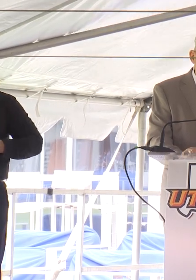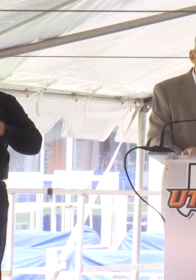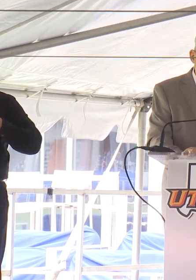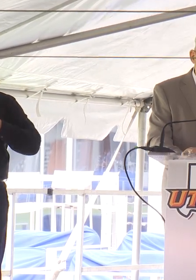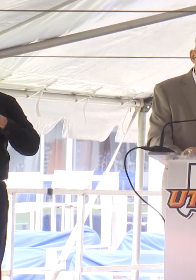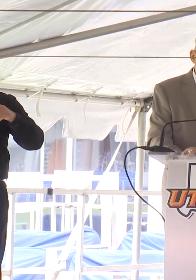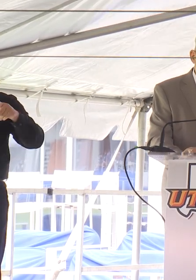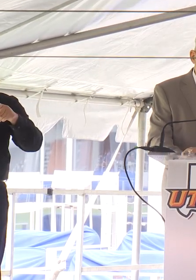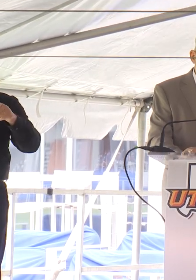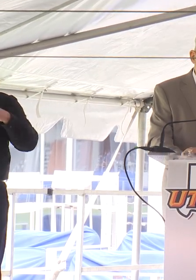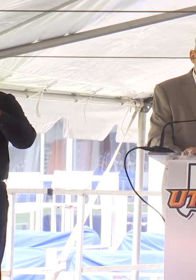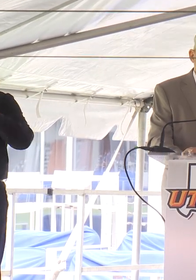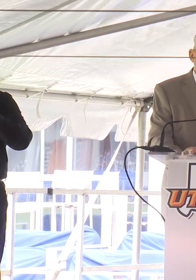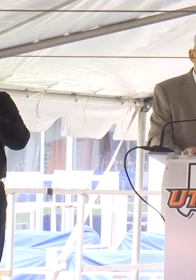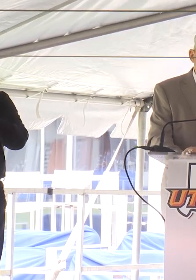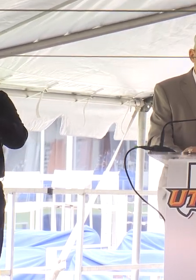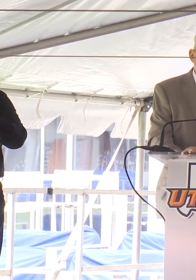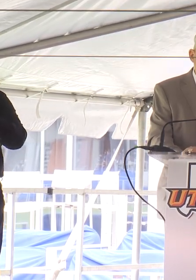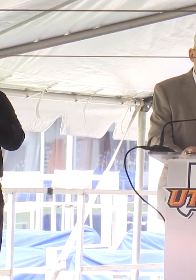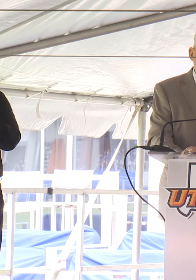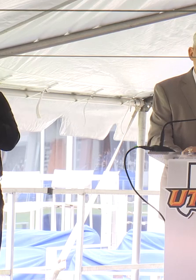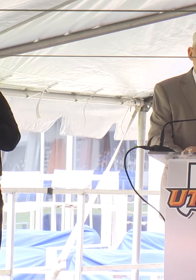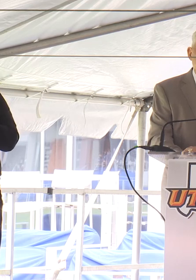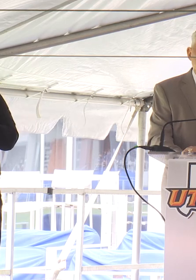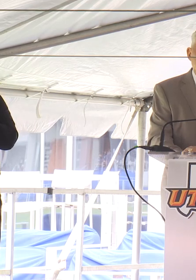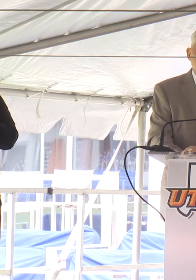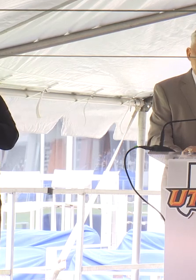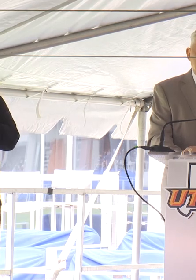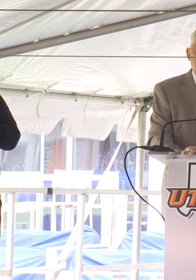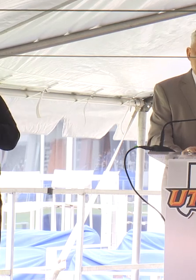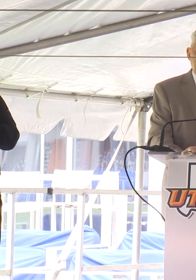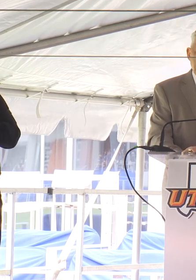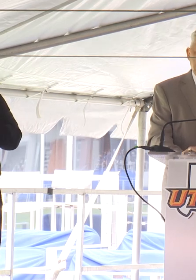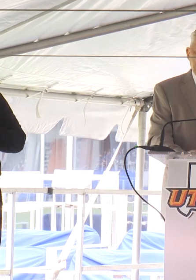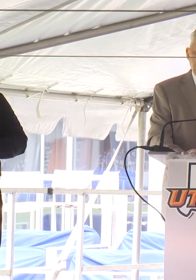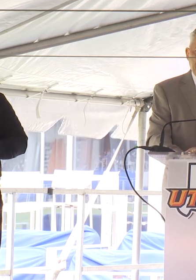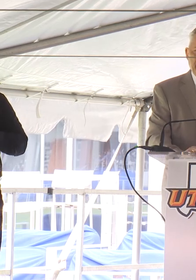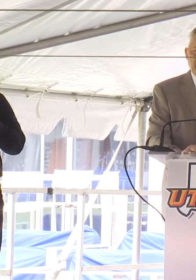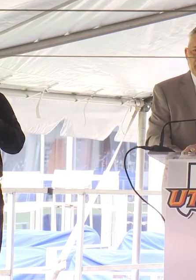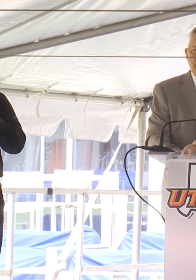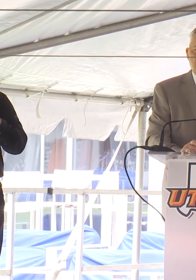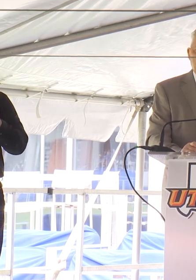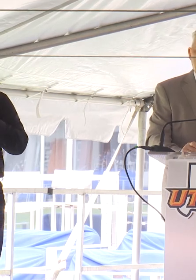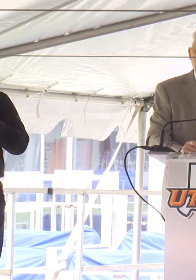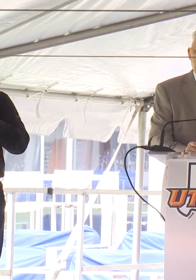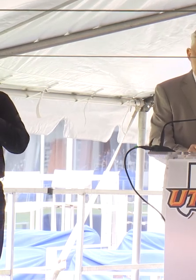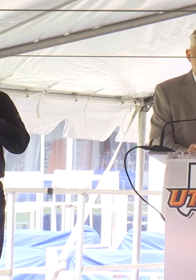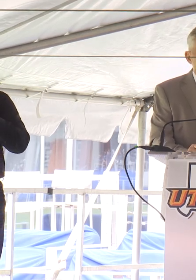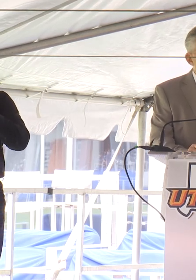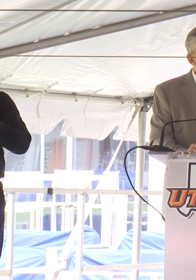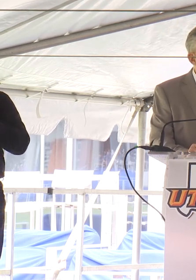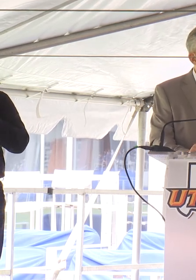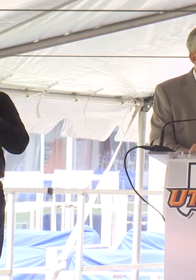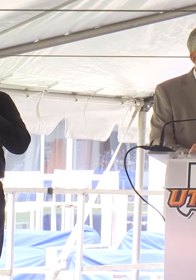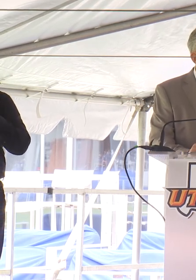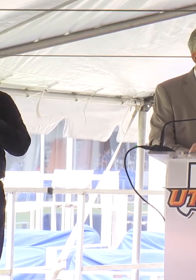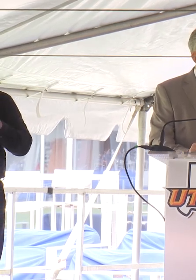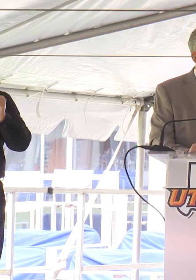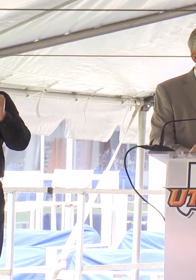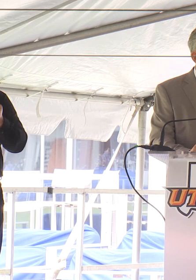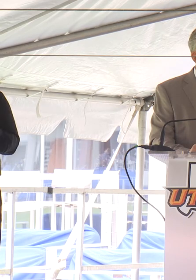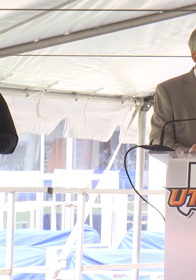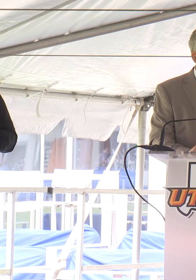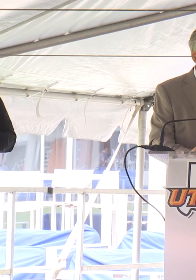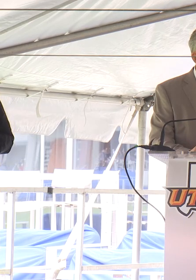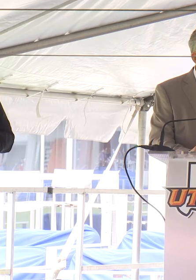one chance to make it count for something. And I read that, and it made an impression on me. And I hope what we're doing,